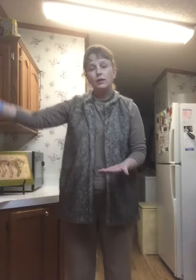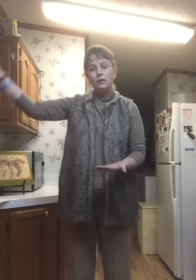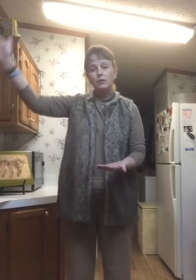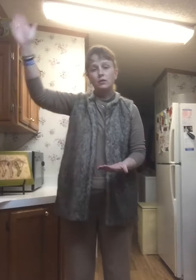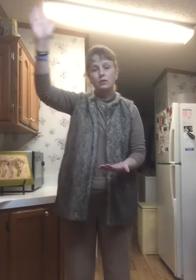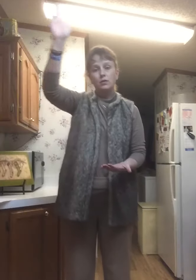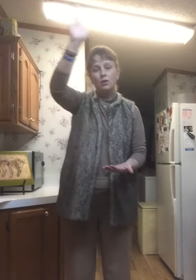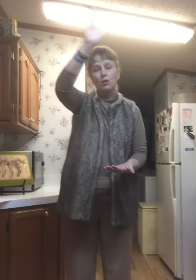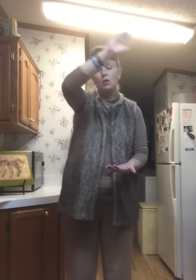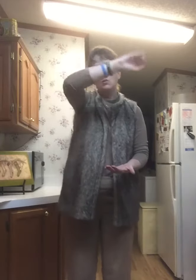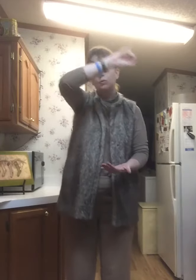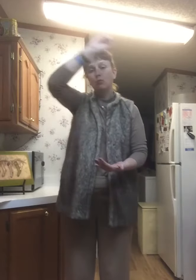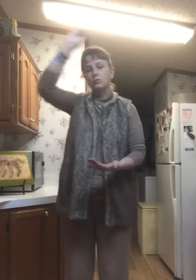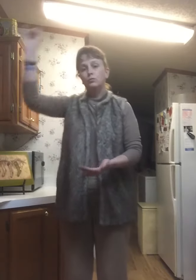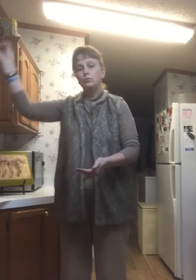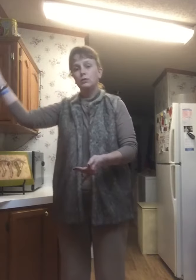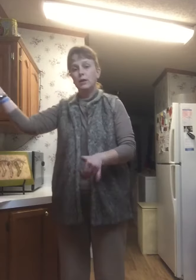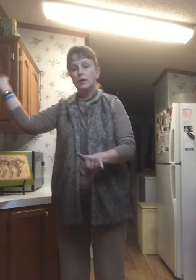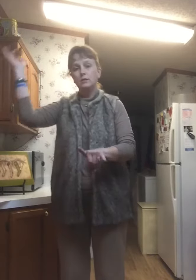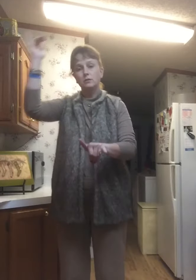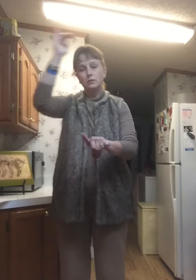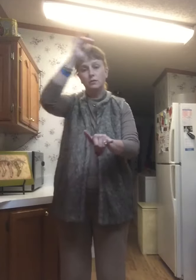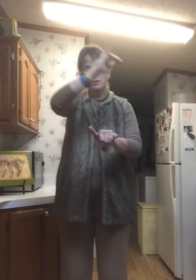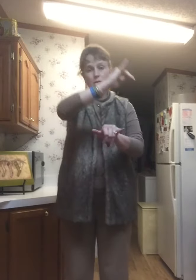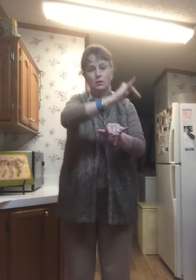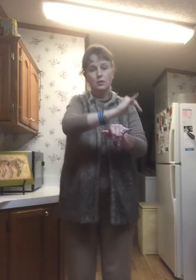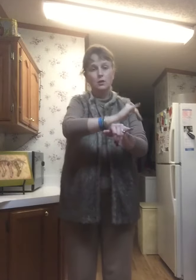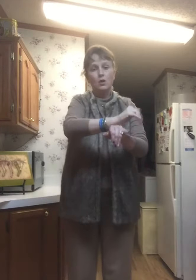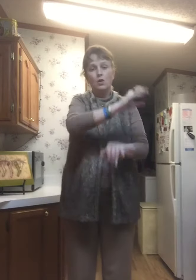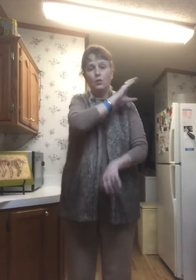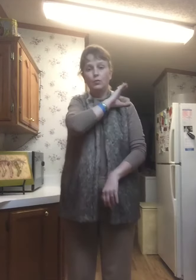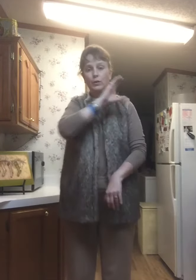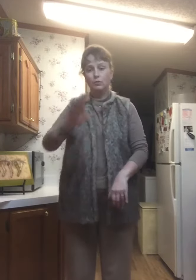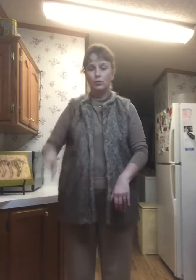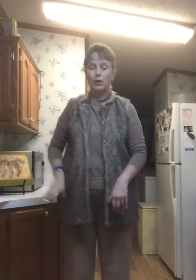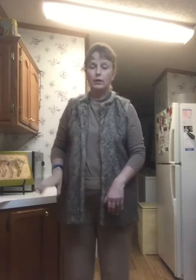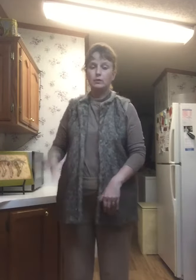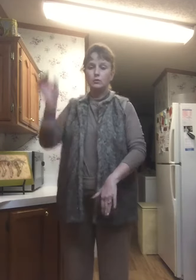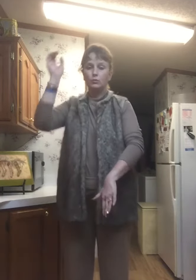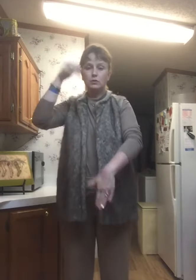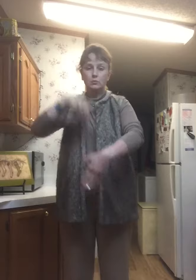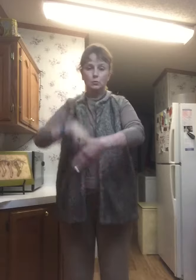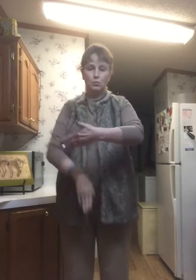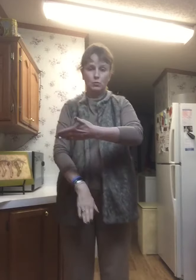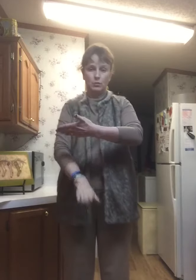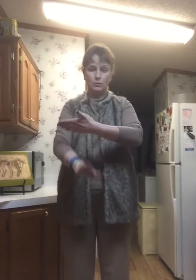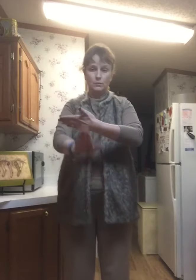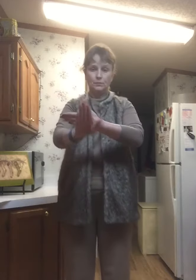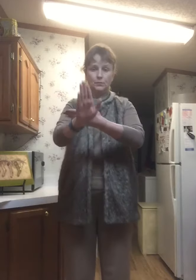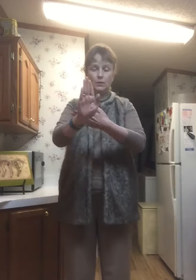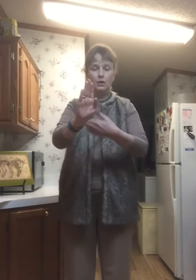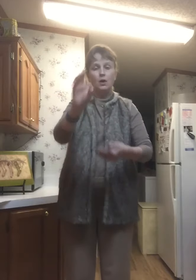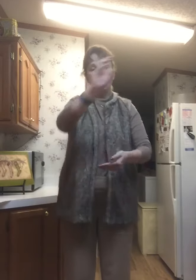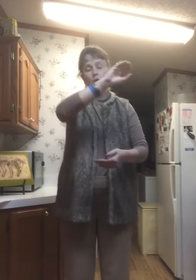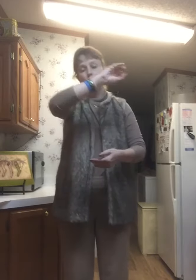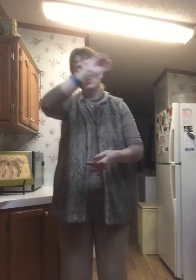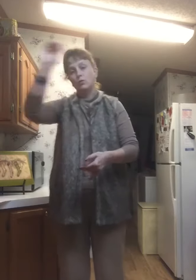divine, oh, night when Christ was born,